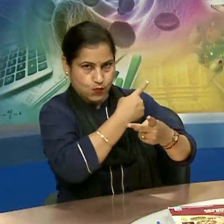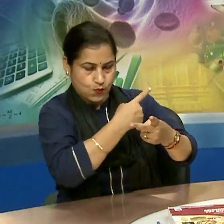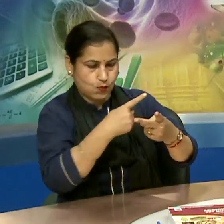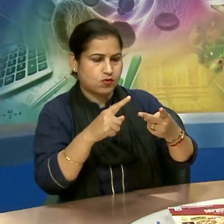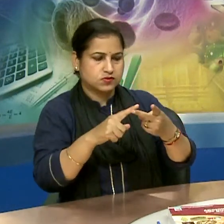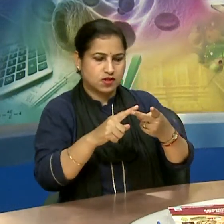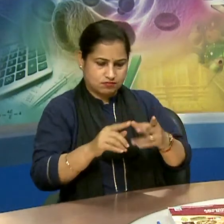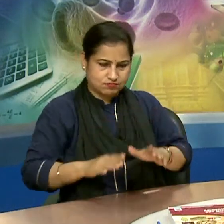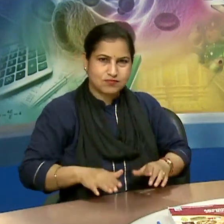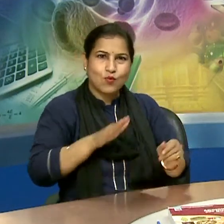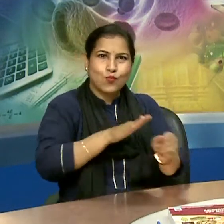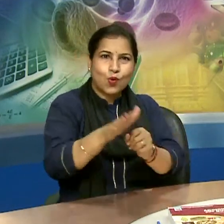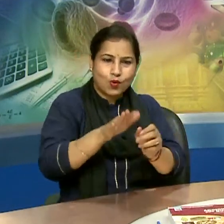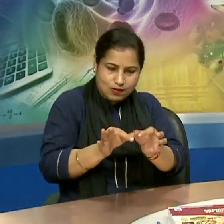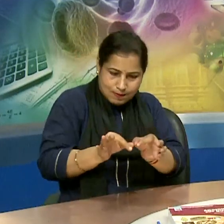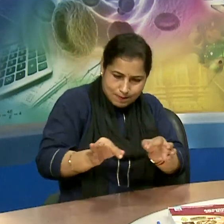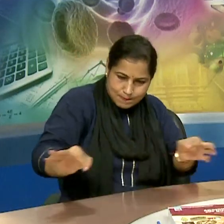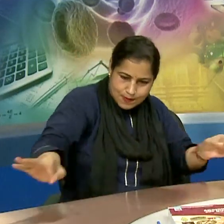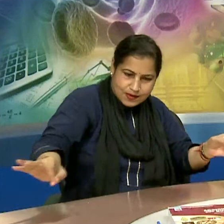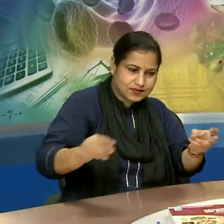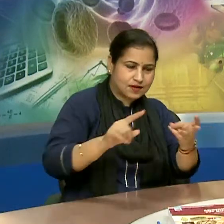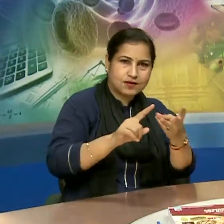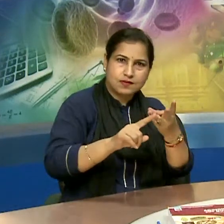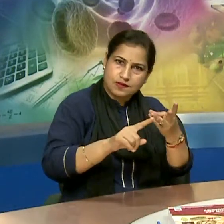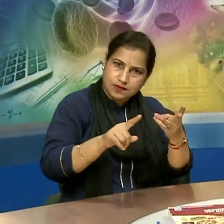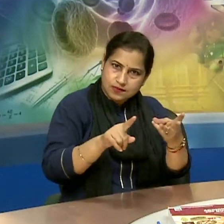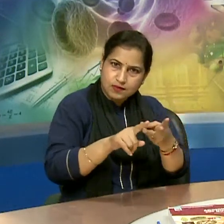or measuring tape.